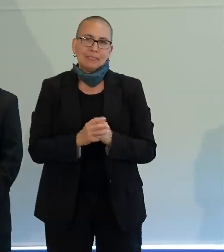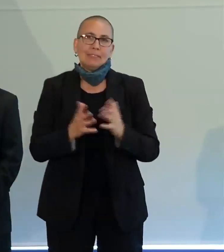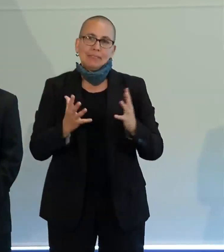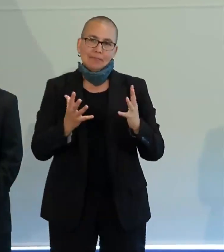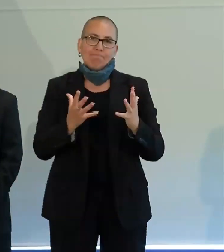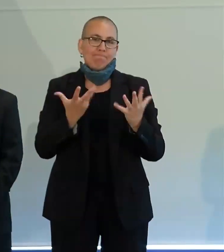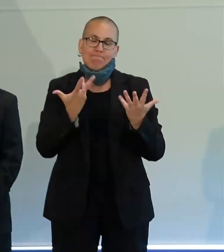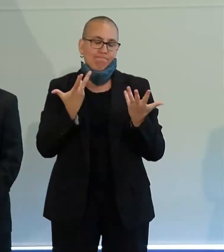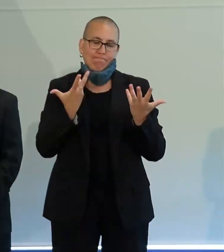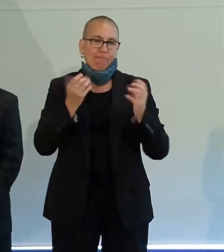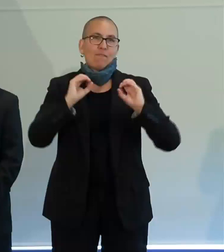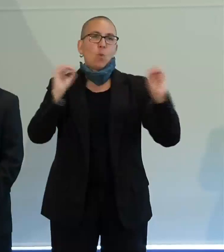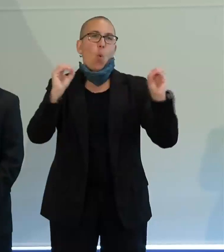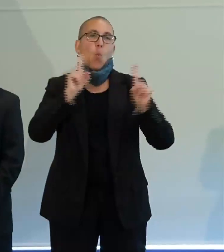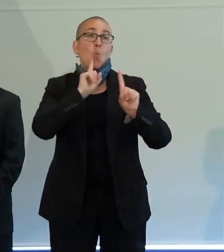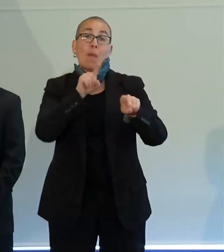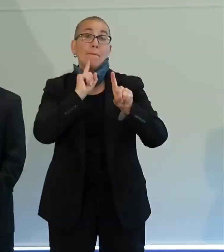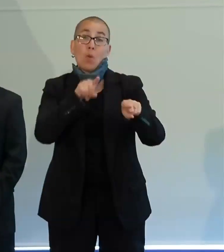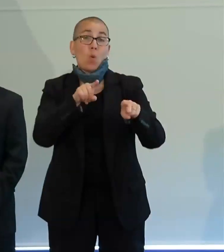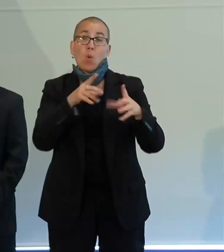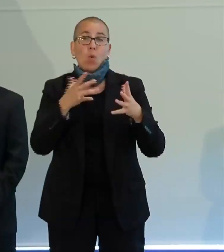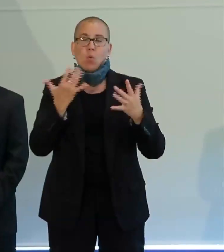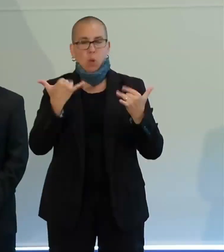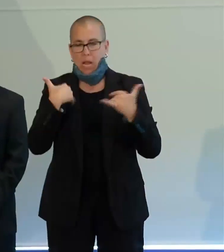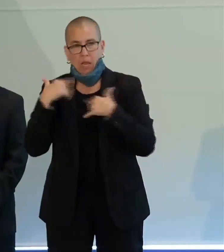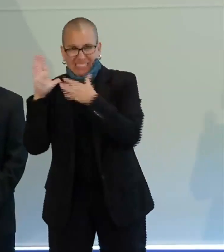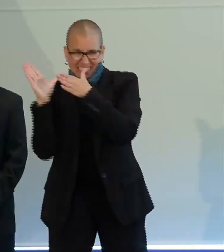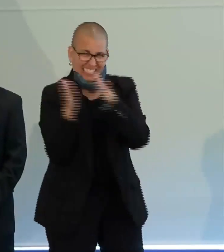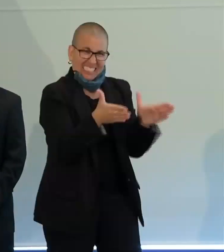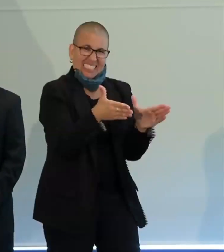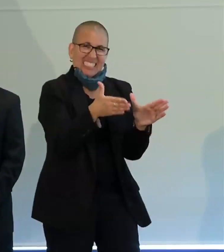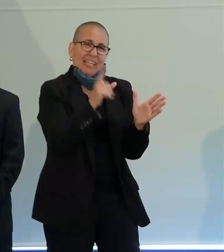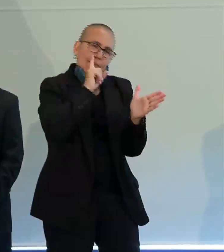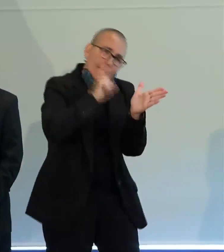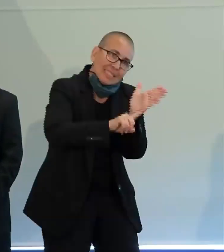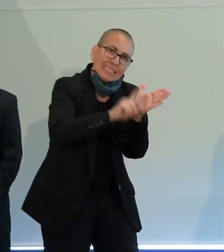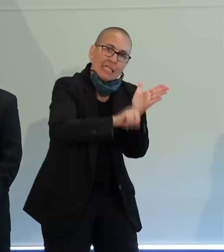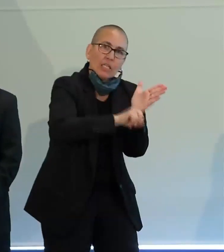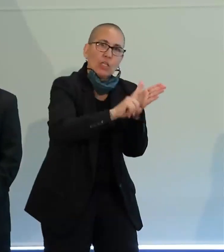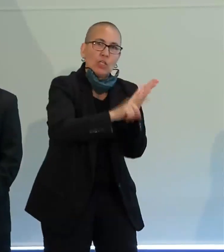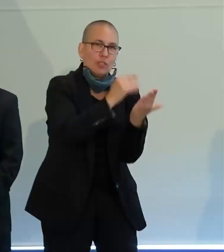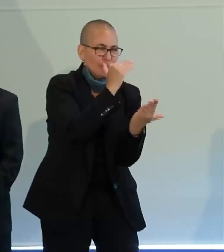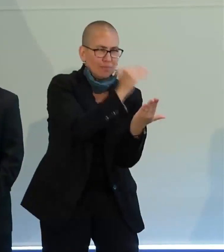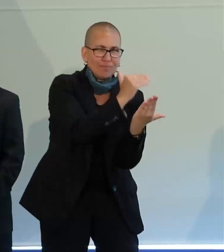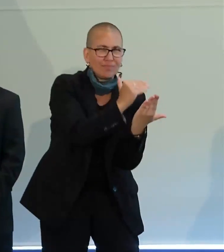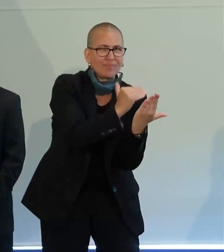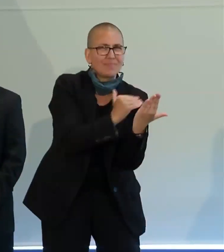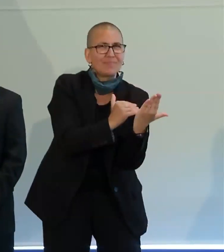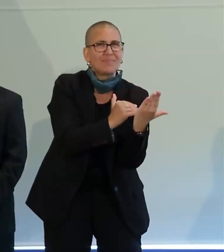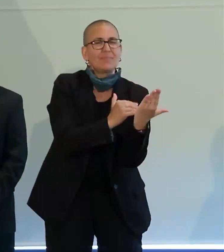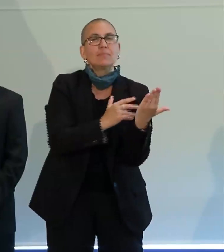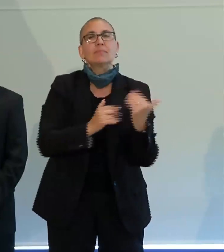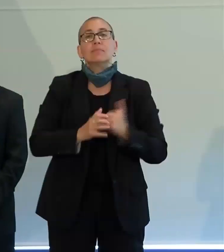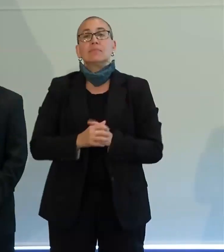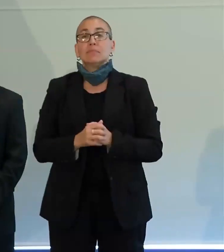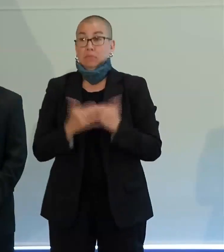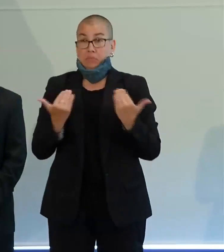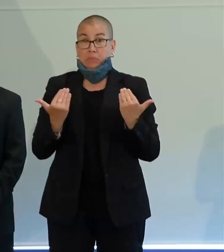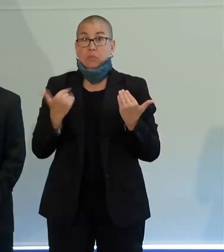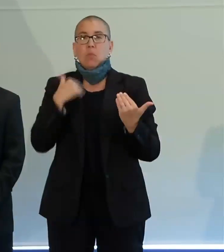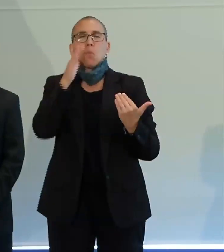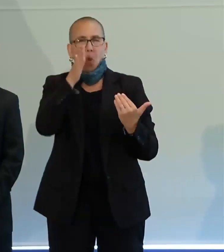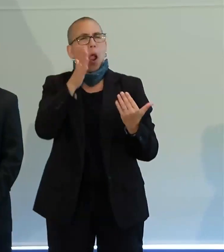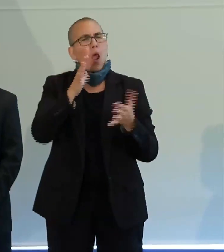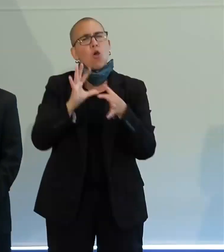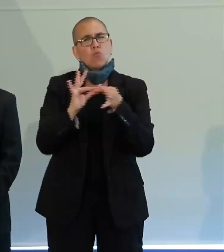now. At this time, we're focused on investigating the case. And so I think at this time, I will consult with the BCA